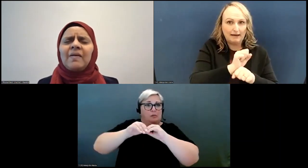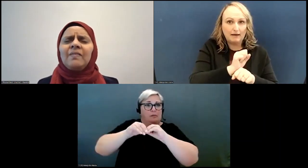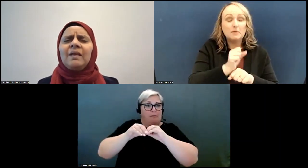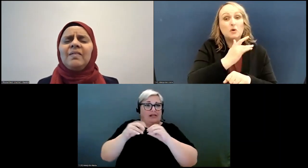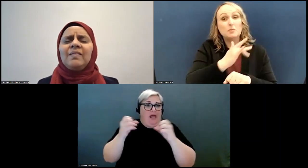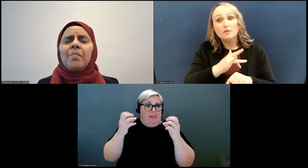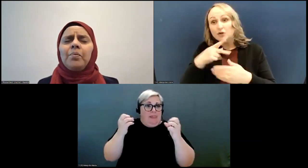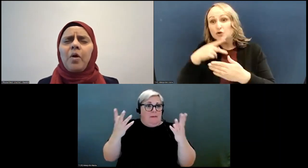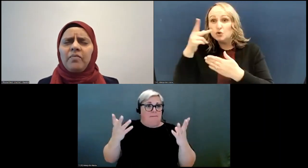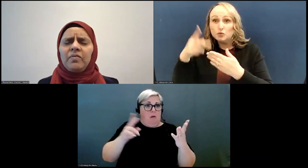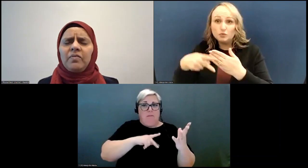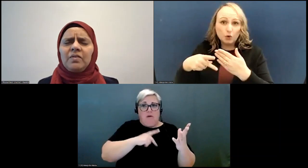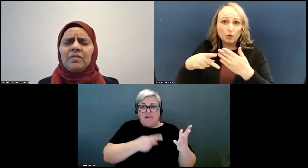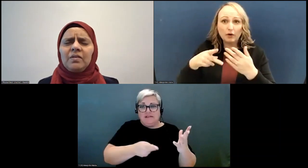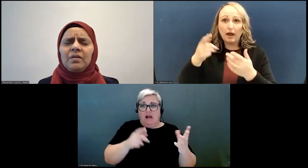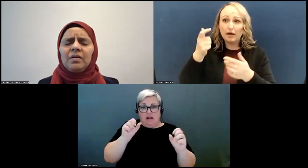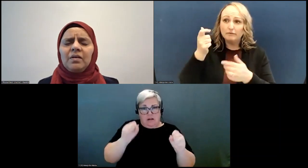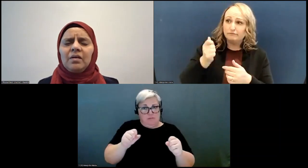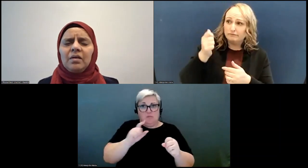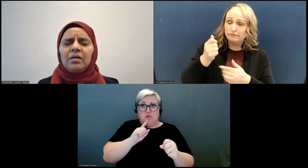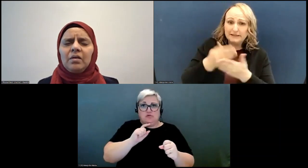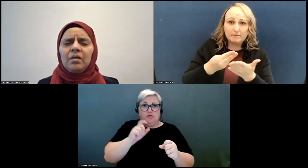be accessing in some provinces.